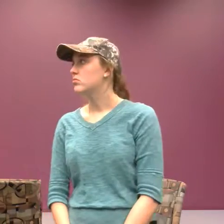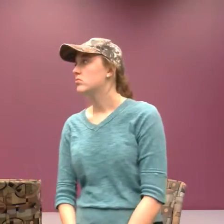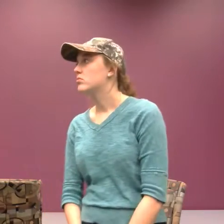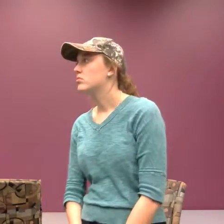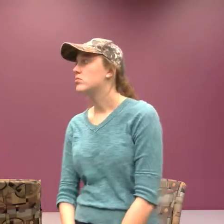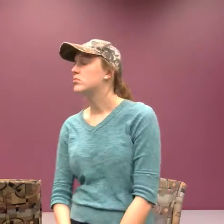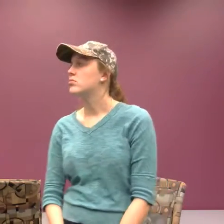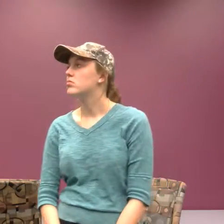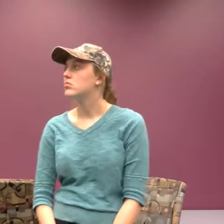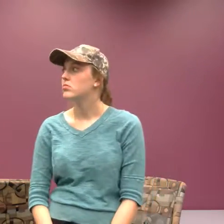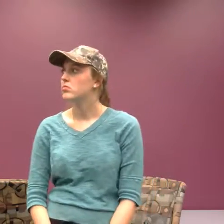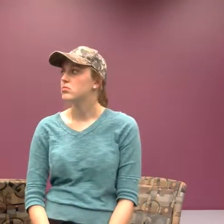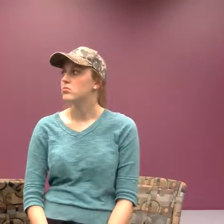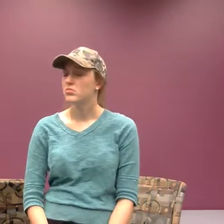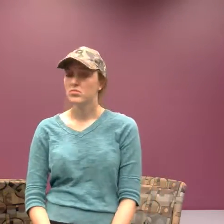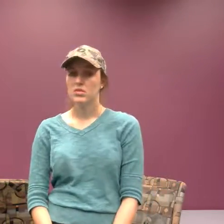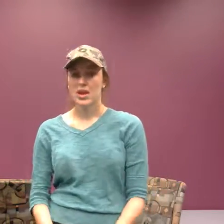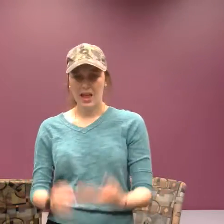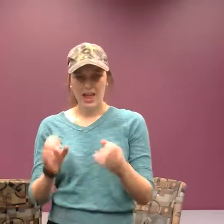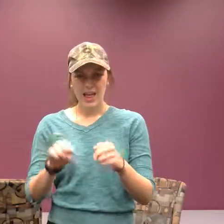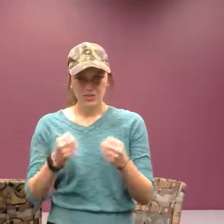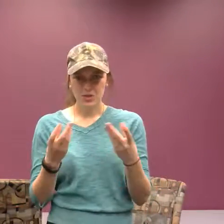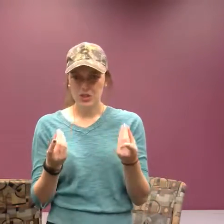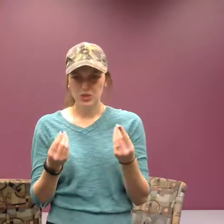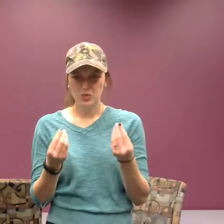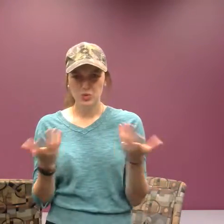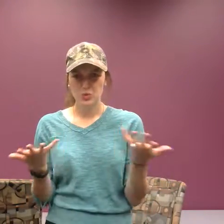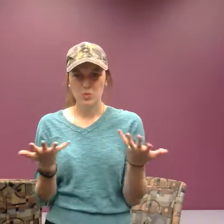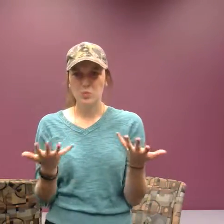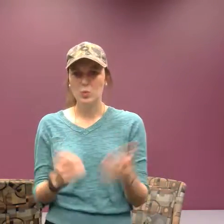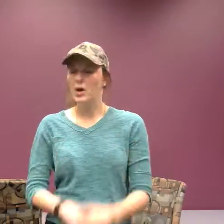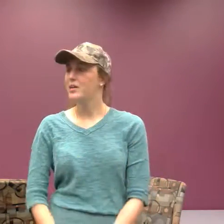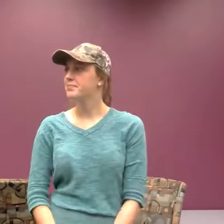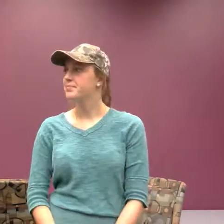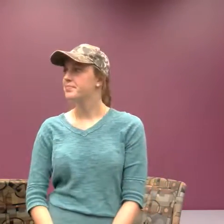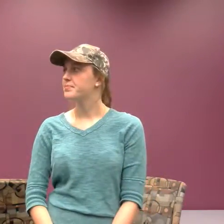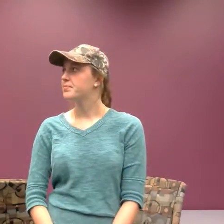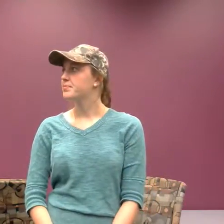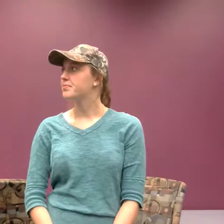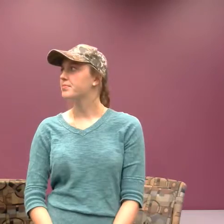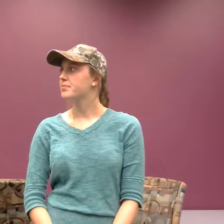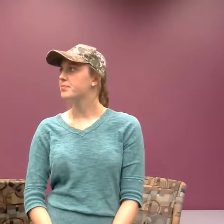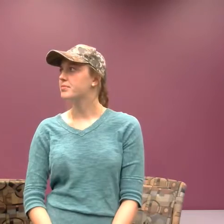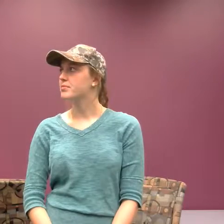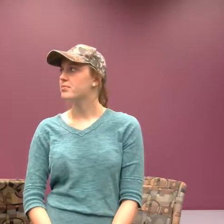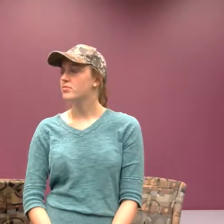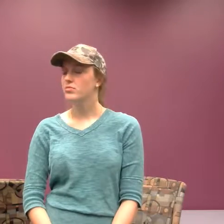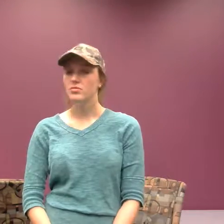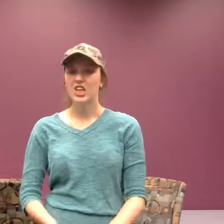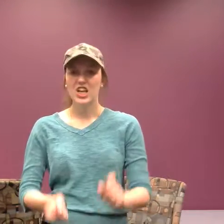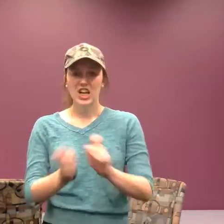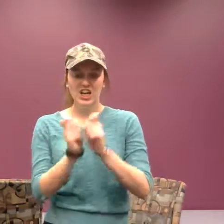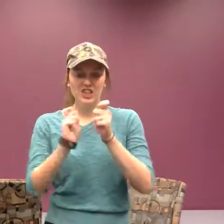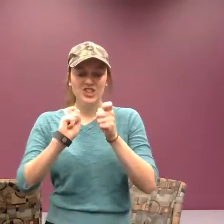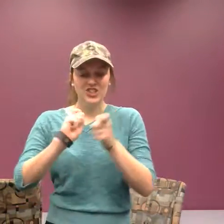So what we've been able to do here in at least 3 sentences is change the English